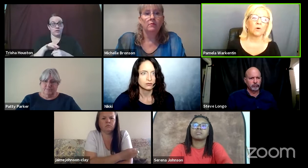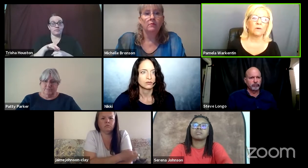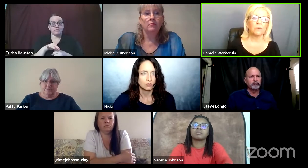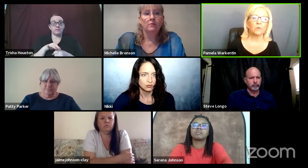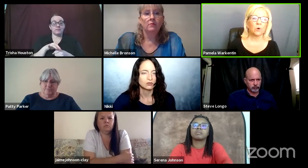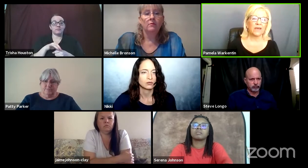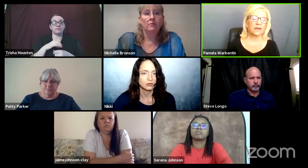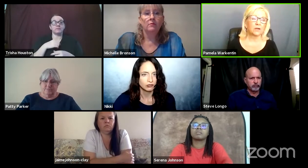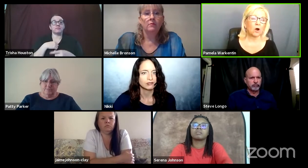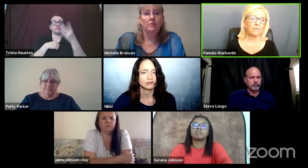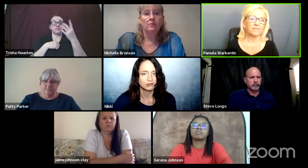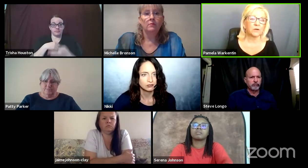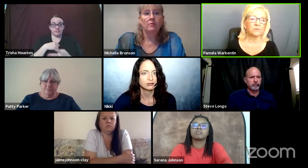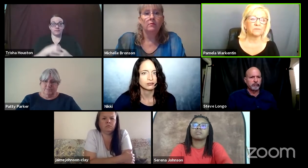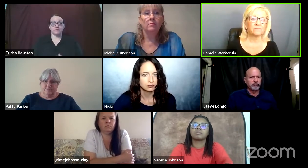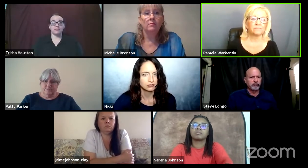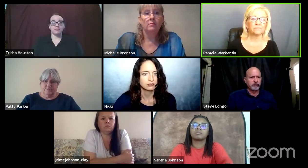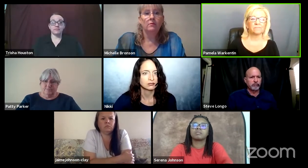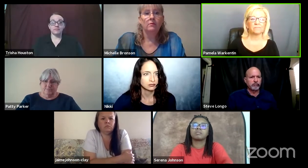Okay, we will go ahead and call for the vote.